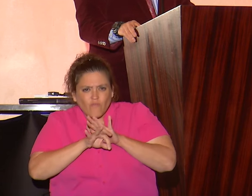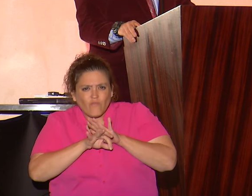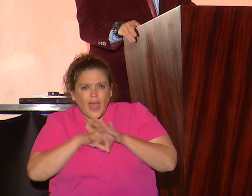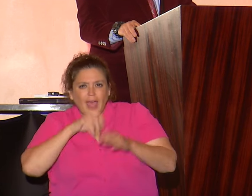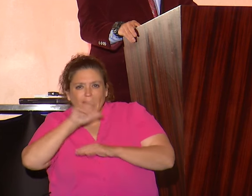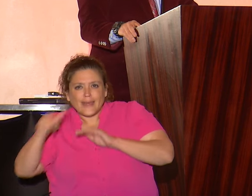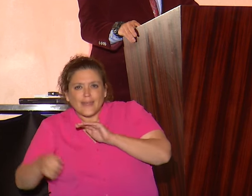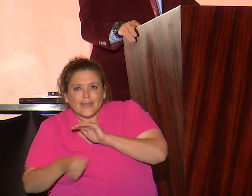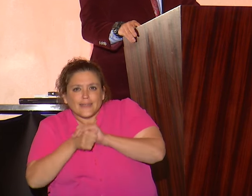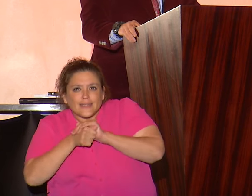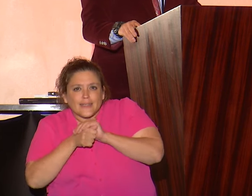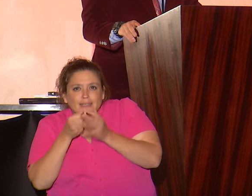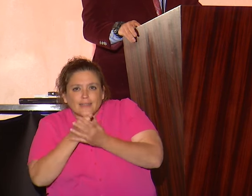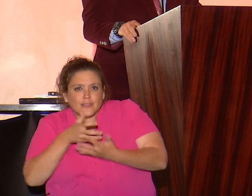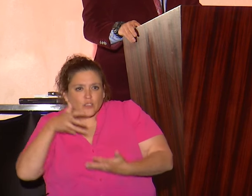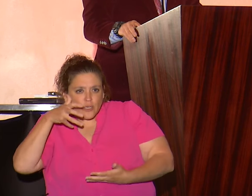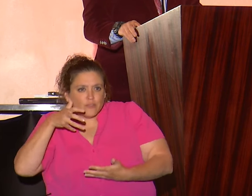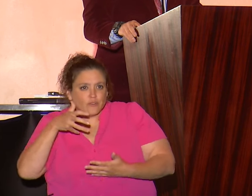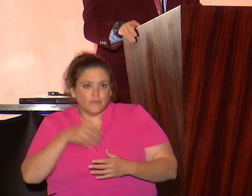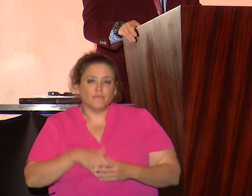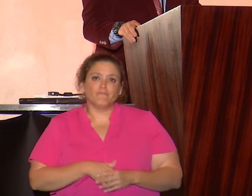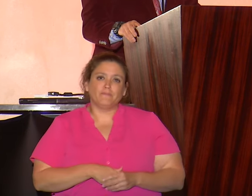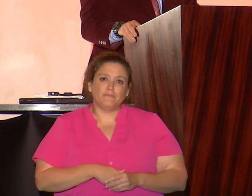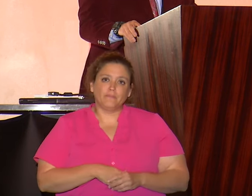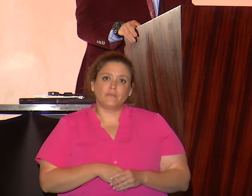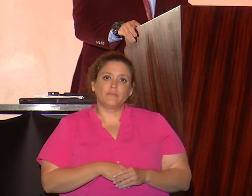buried items of supposed value.